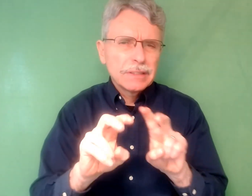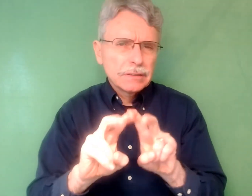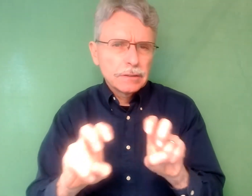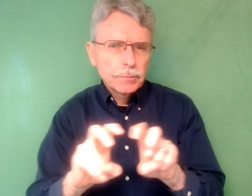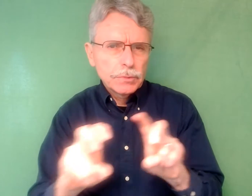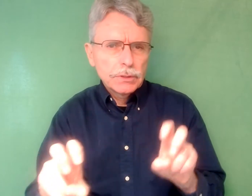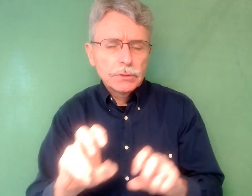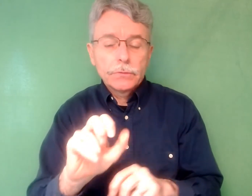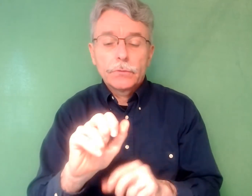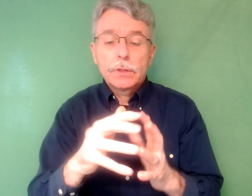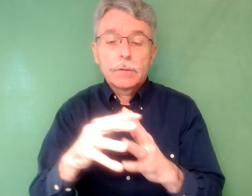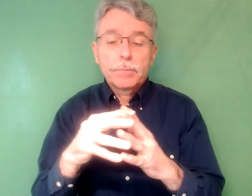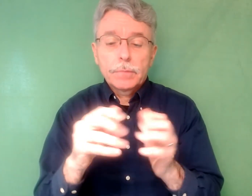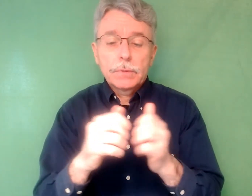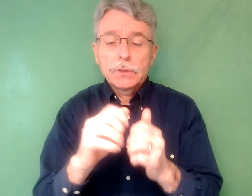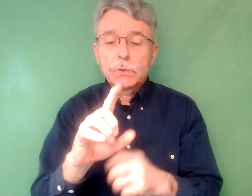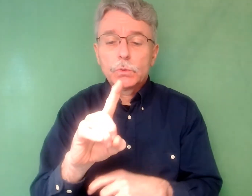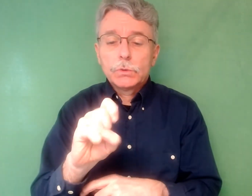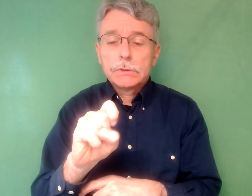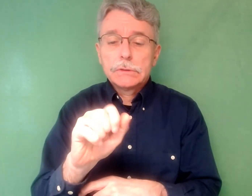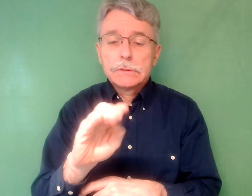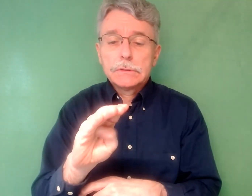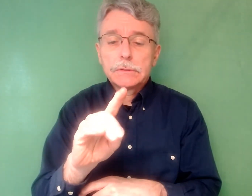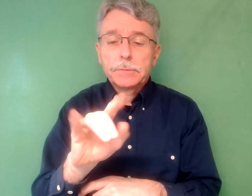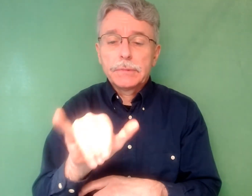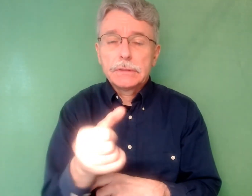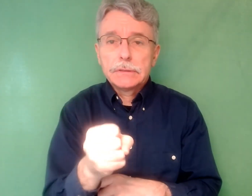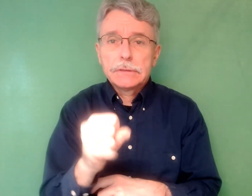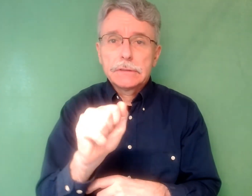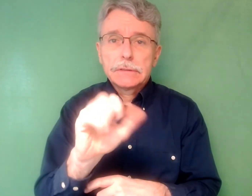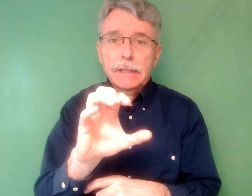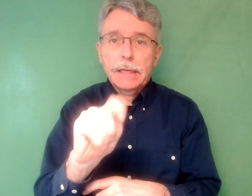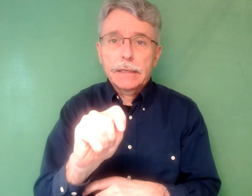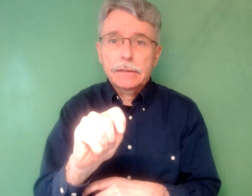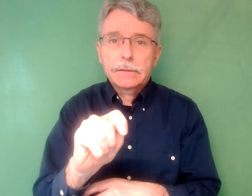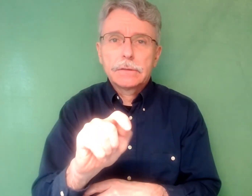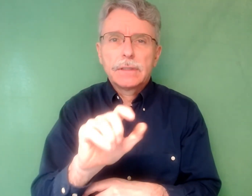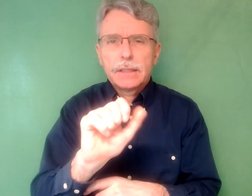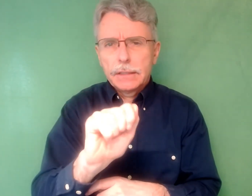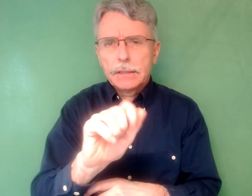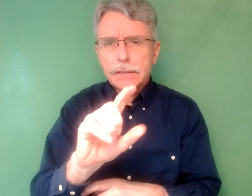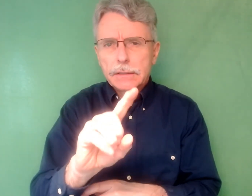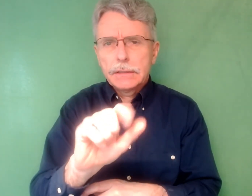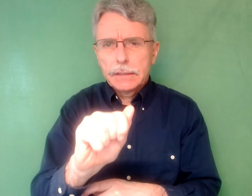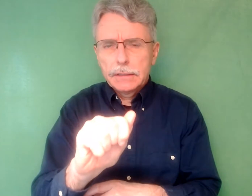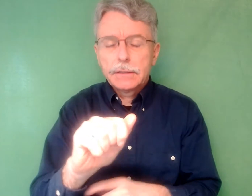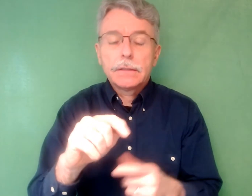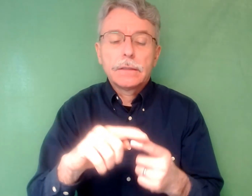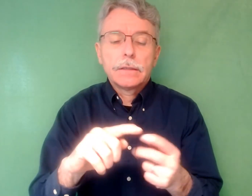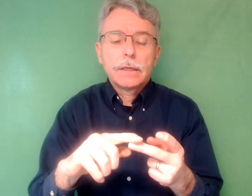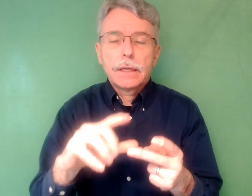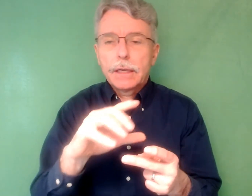Section 504 of the Rehabilitation Act. Barry C. Taylor and Rachel M.